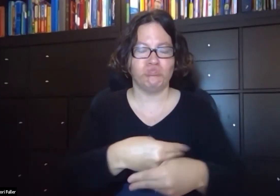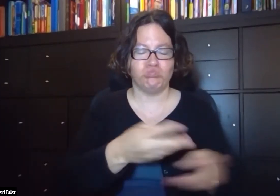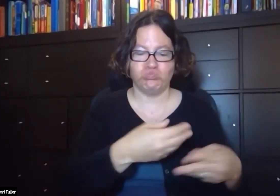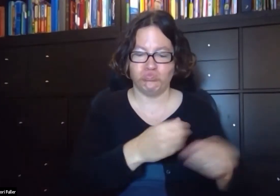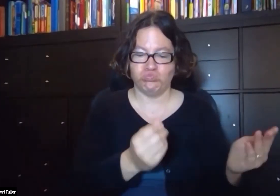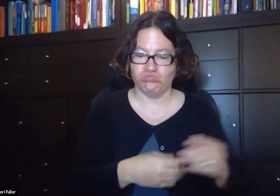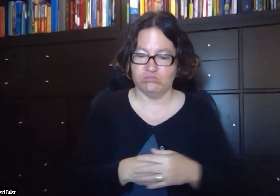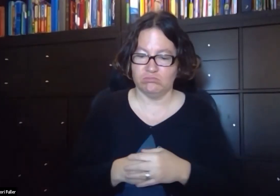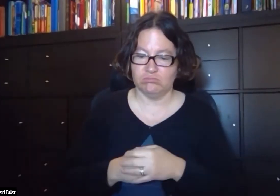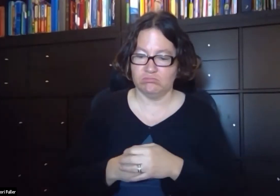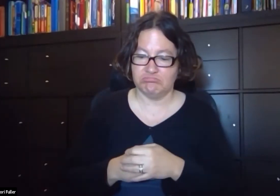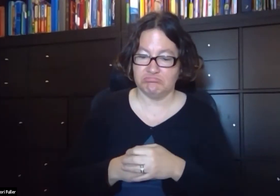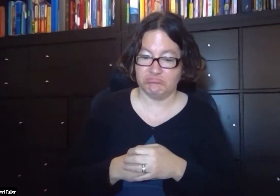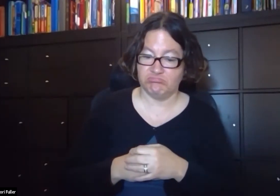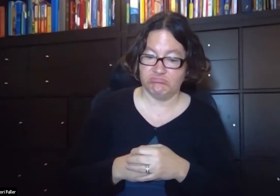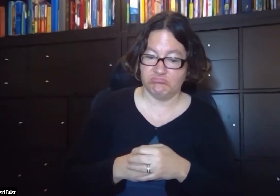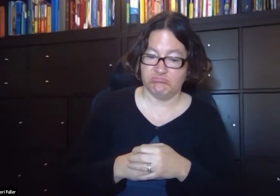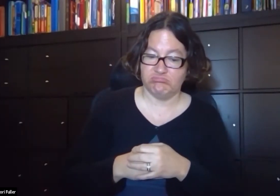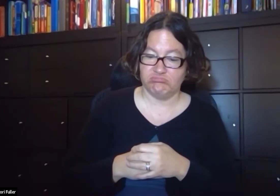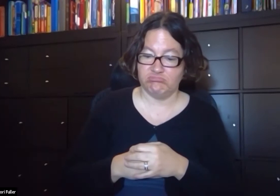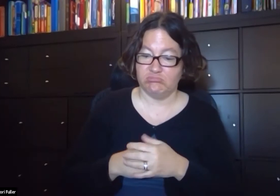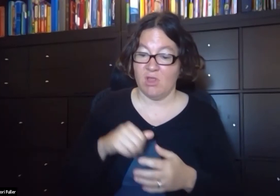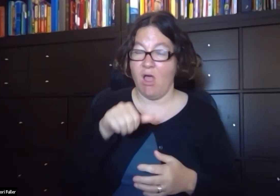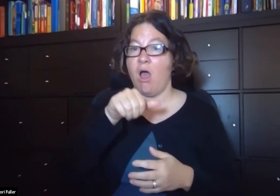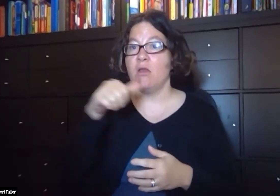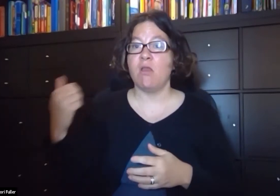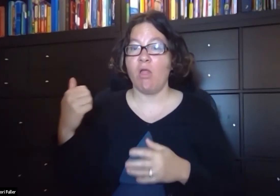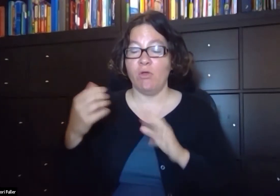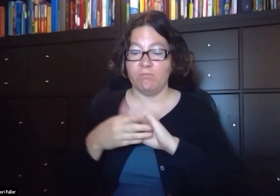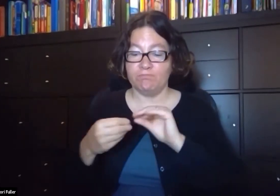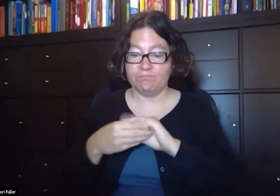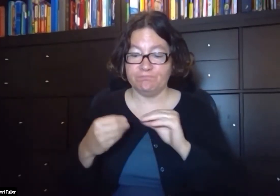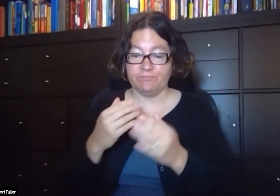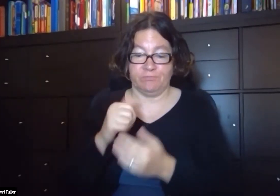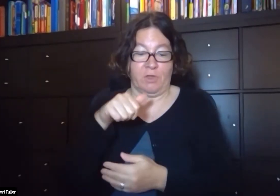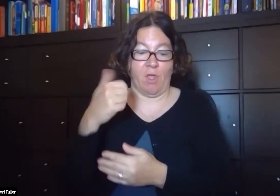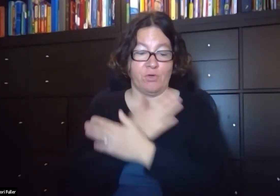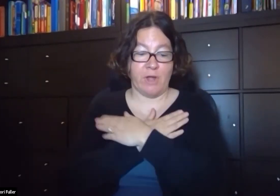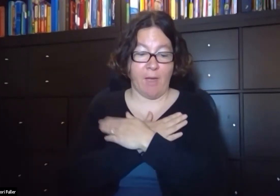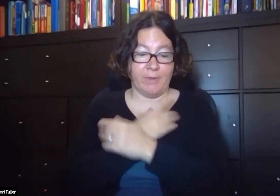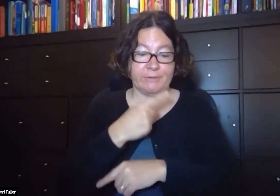And then he said to them, "The human one is Lord of the Sabbath."